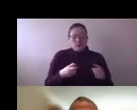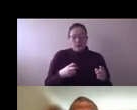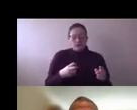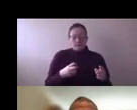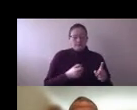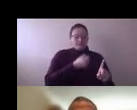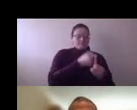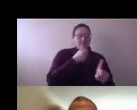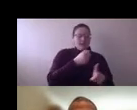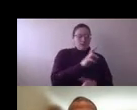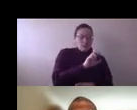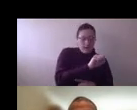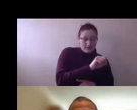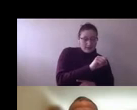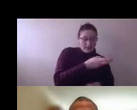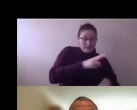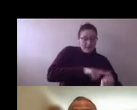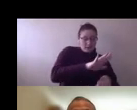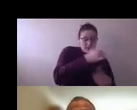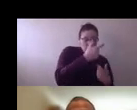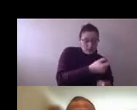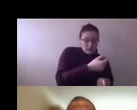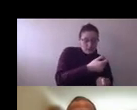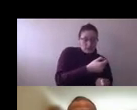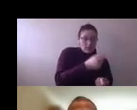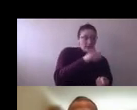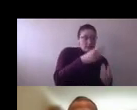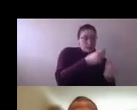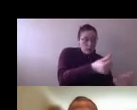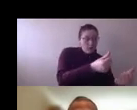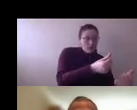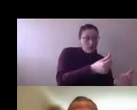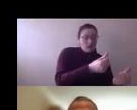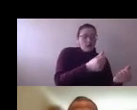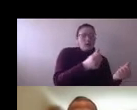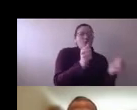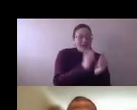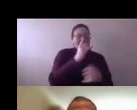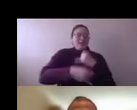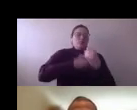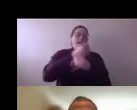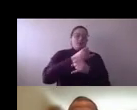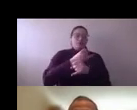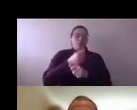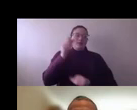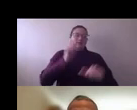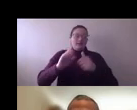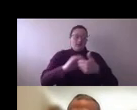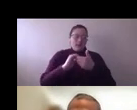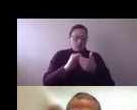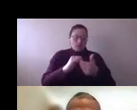affect the US national interest that need to be solved with international scientific collaborations. You think